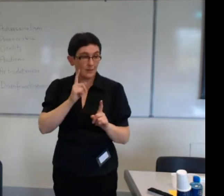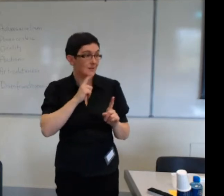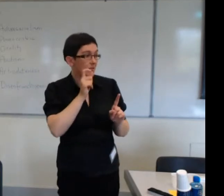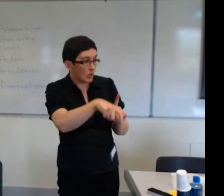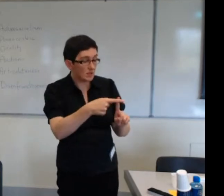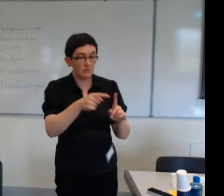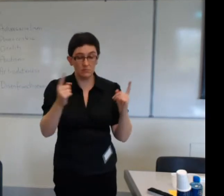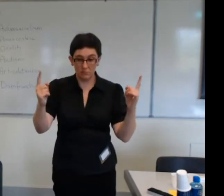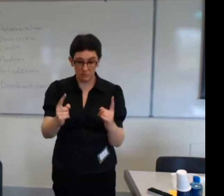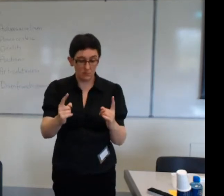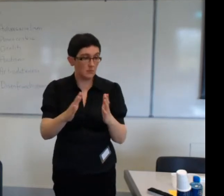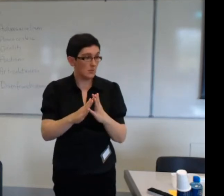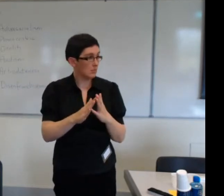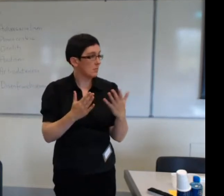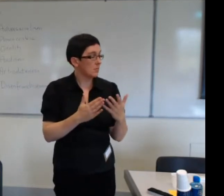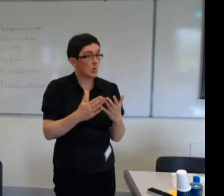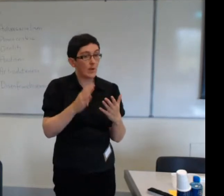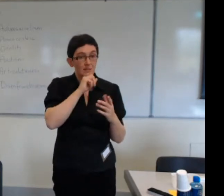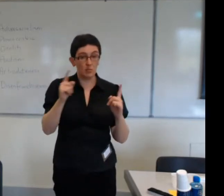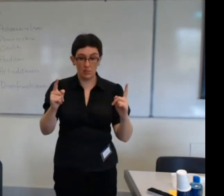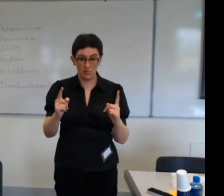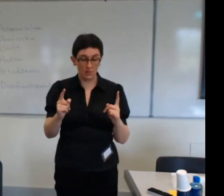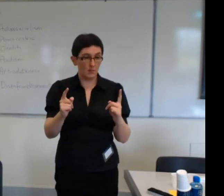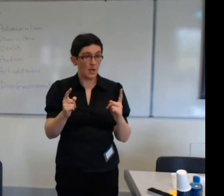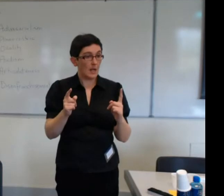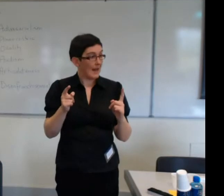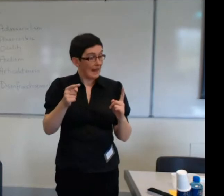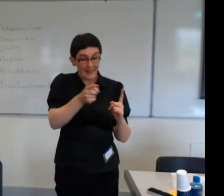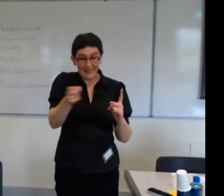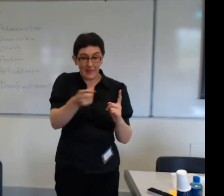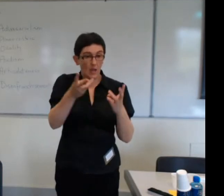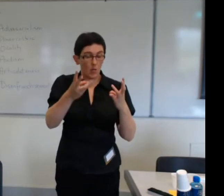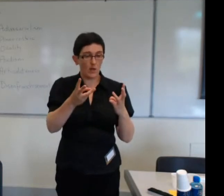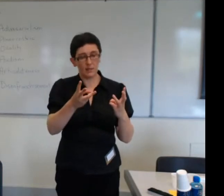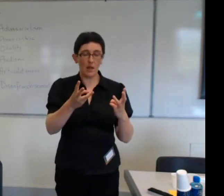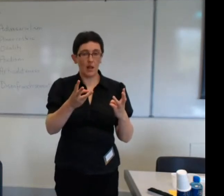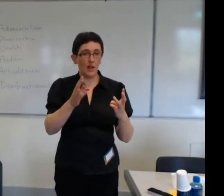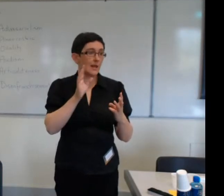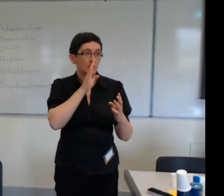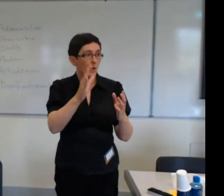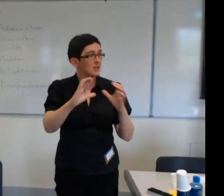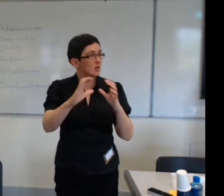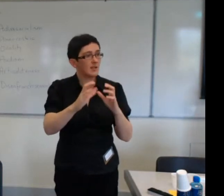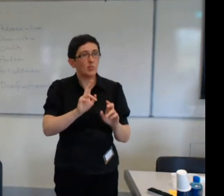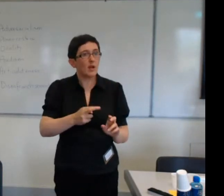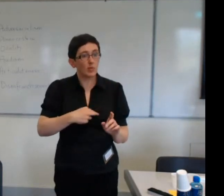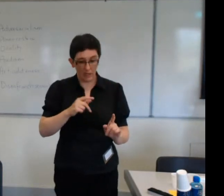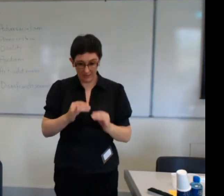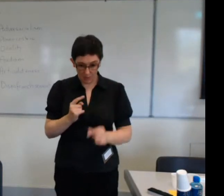the assumption is they want to feel like they're having direct communication. but they're not. There is an interpreter there, and the